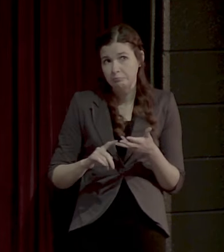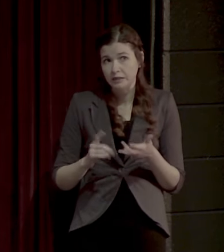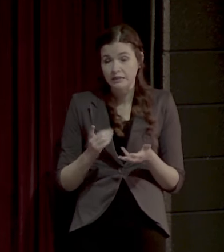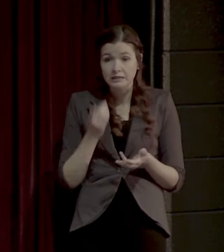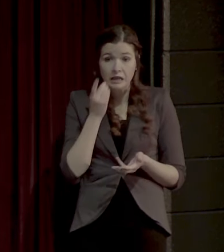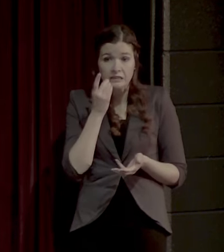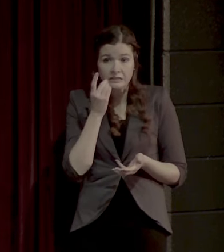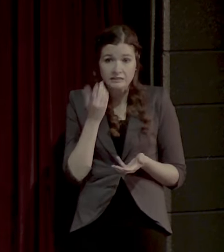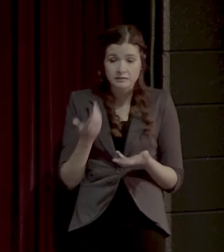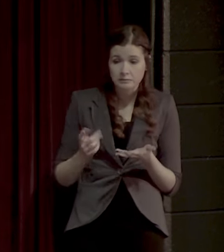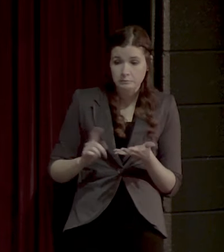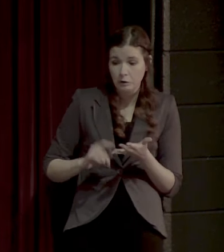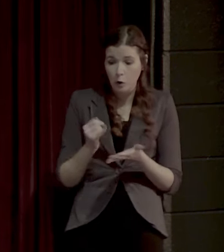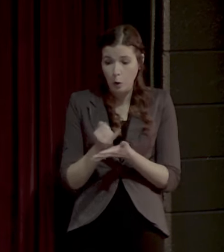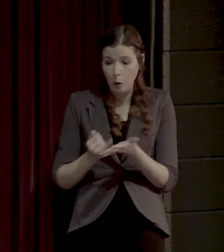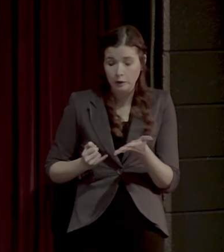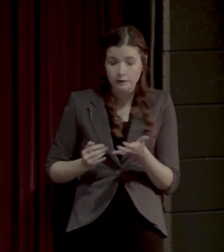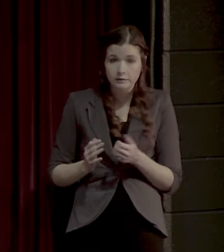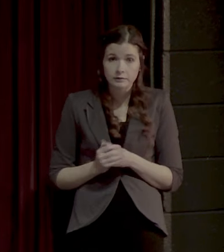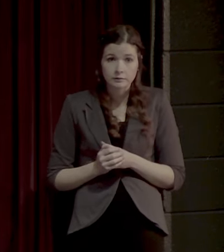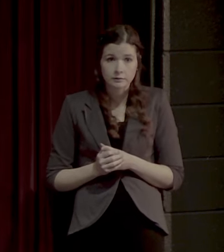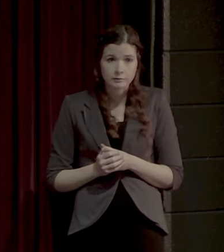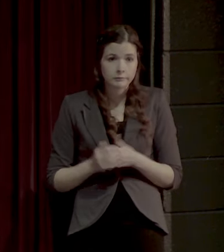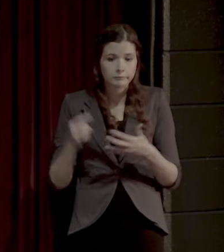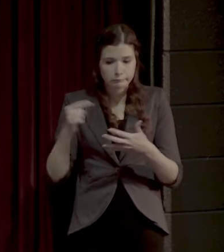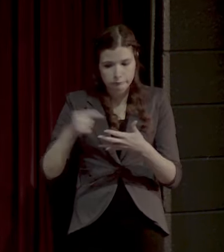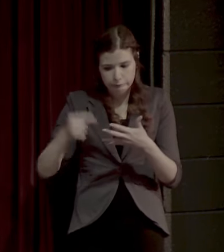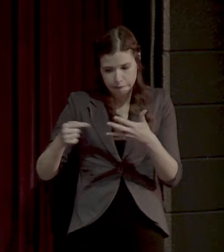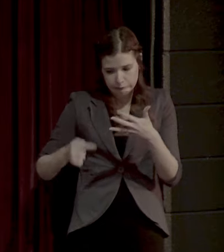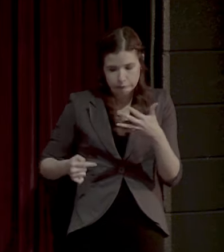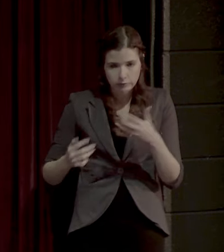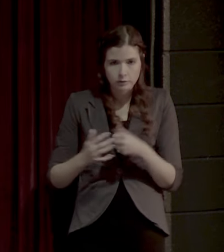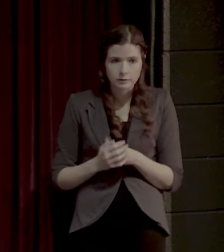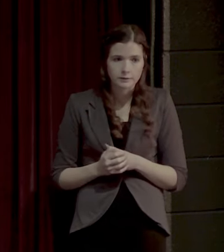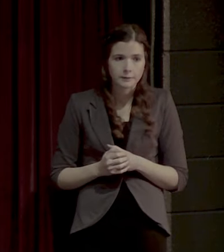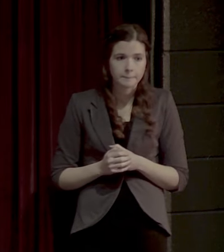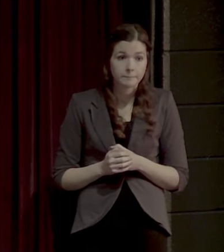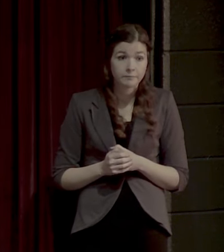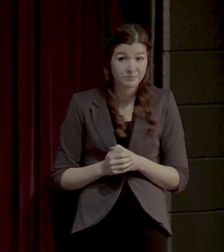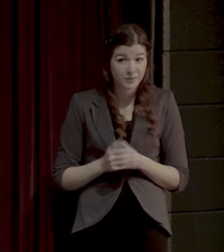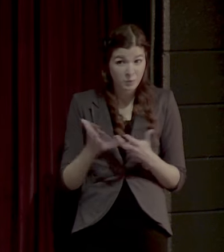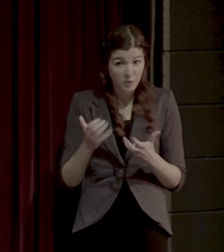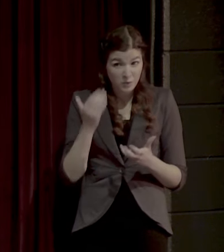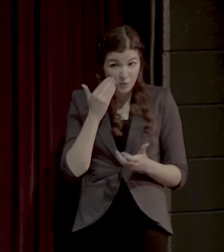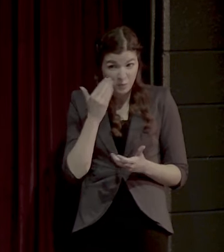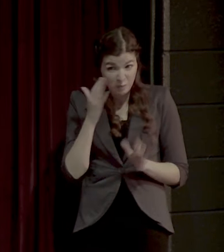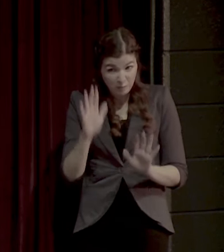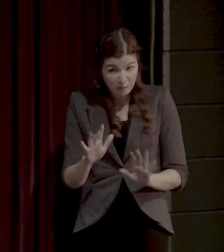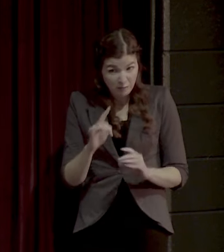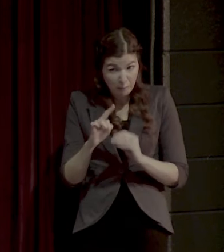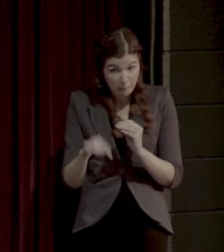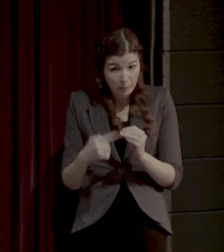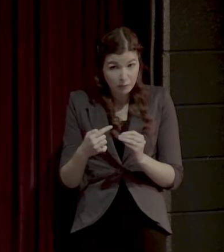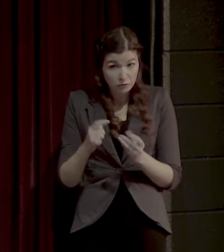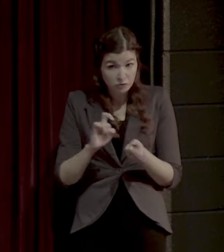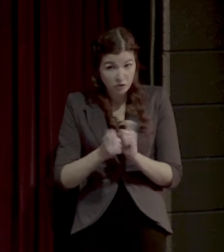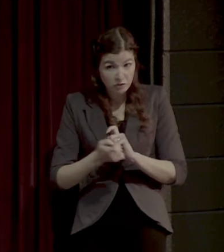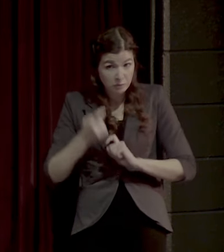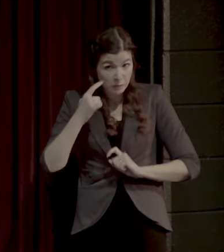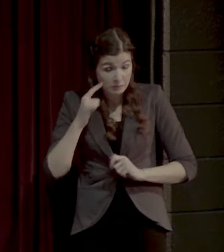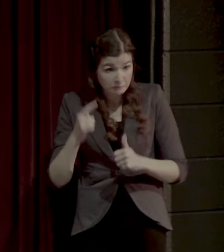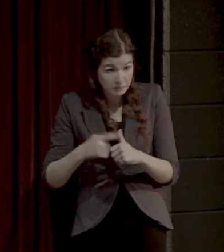dentist or an artist, and the list goes on. Do you want to know what's so great about changing your mind the first